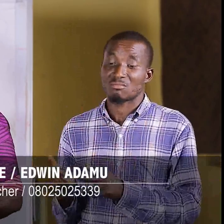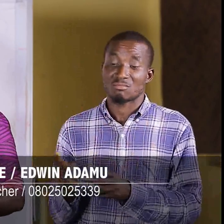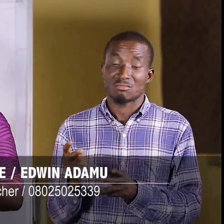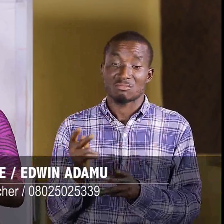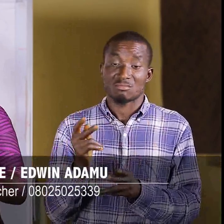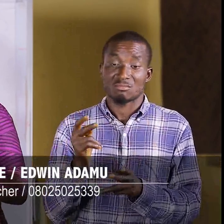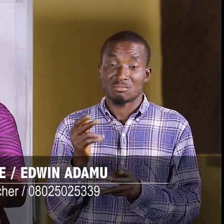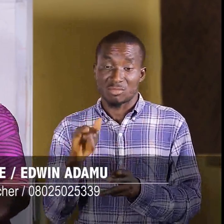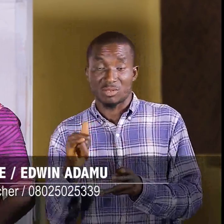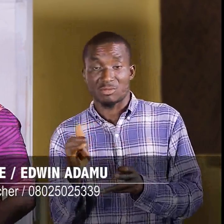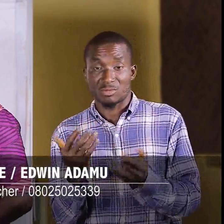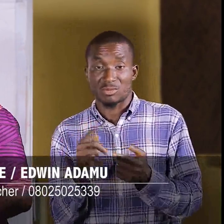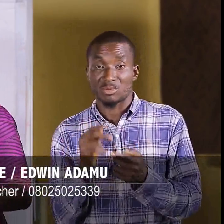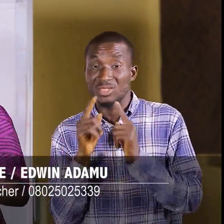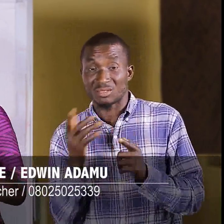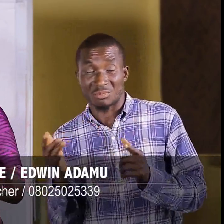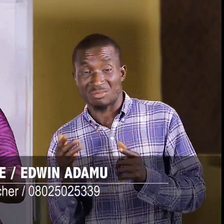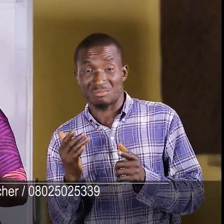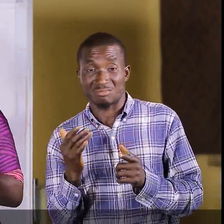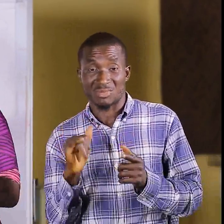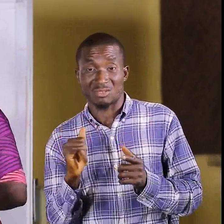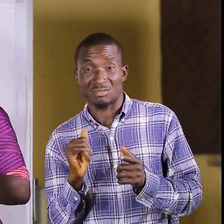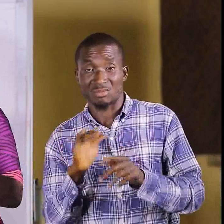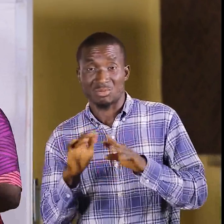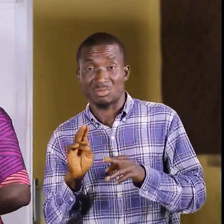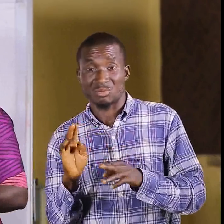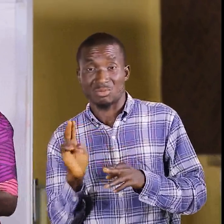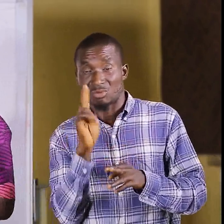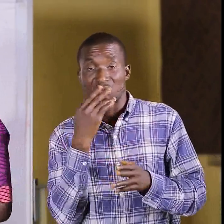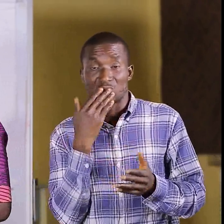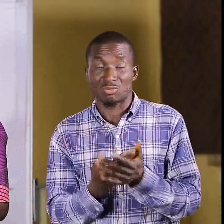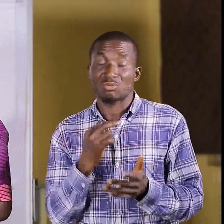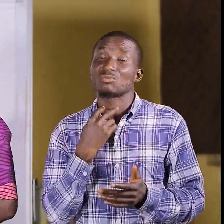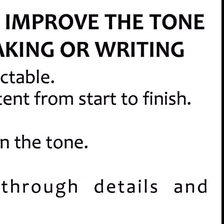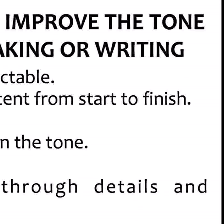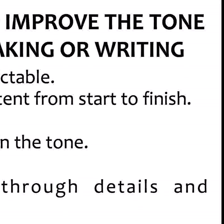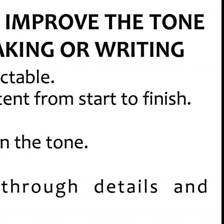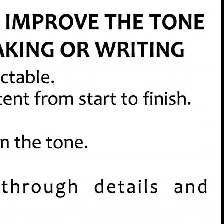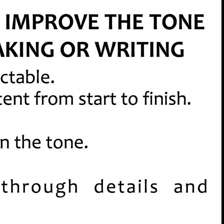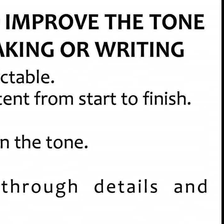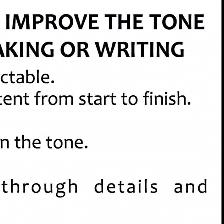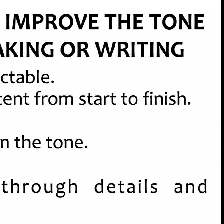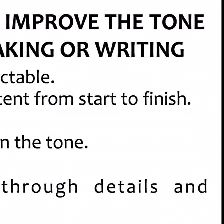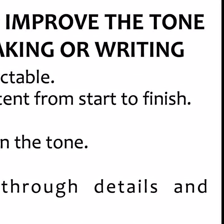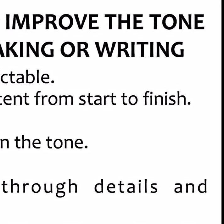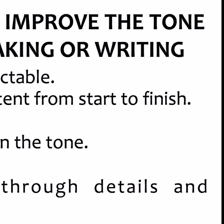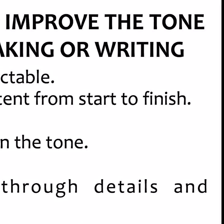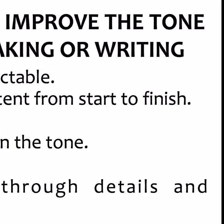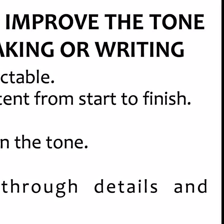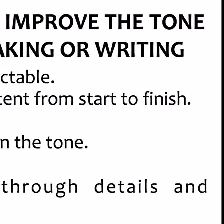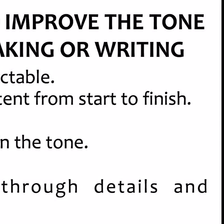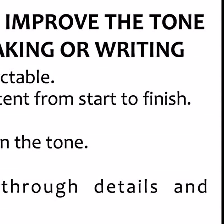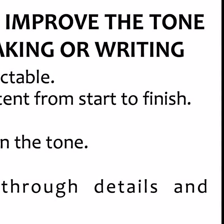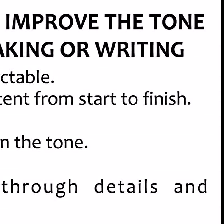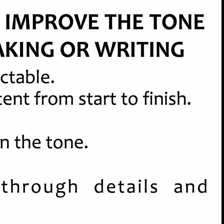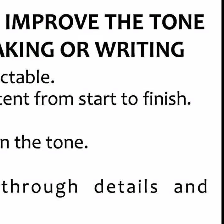express something, but they drop the voice. So you must learn to use your voice as it is. 6, convey tone through